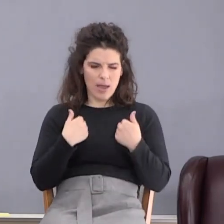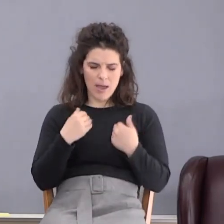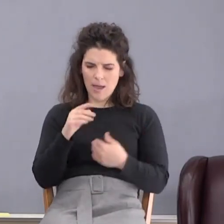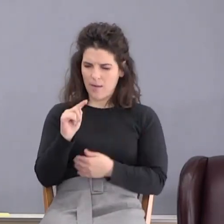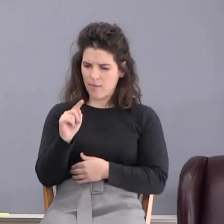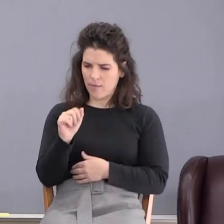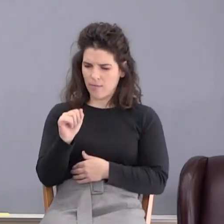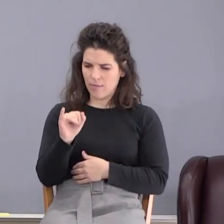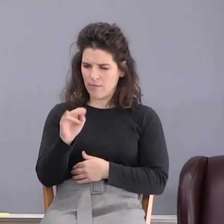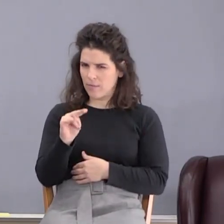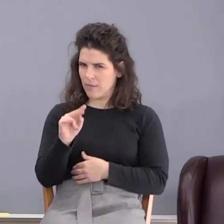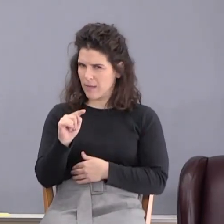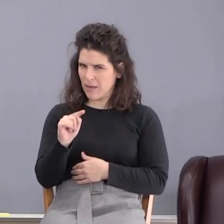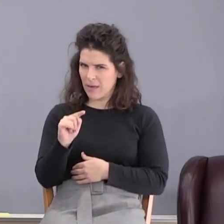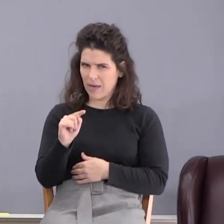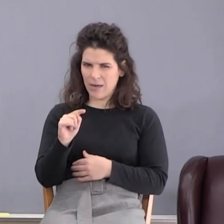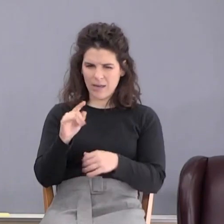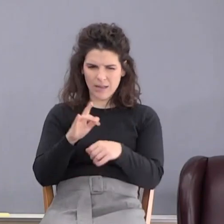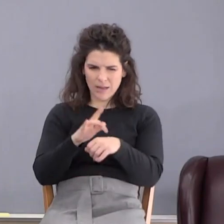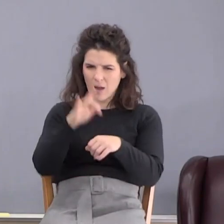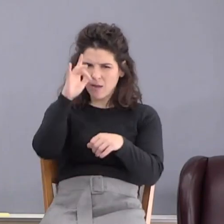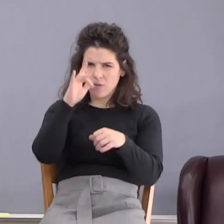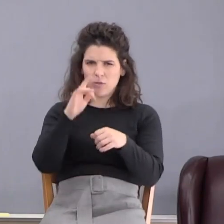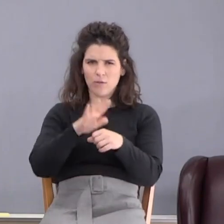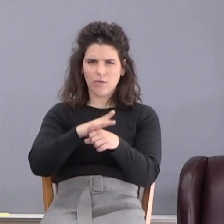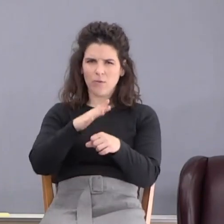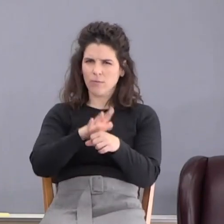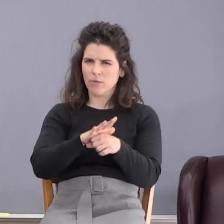taint of corruption.